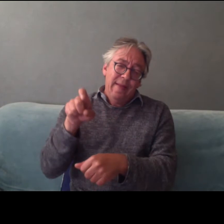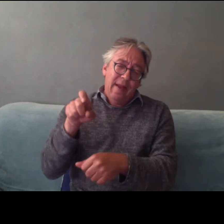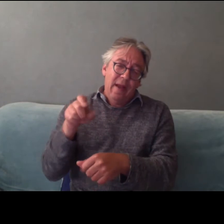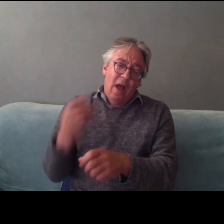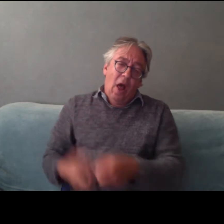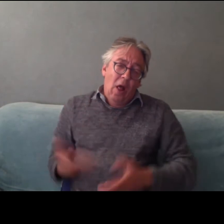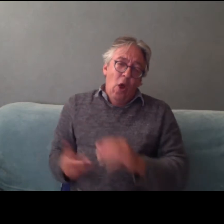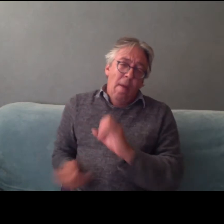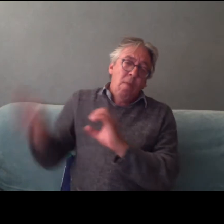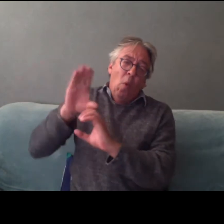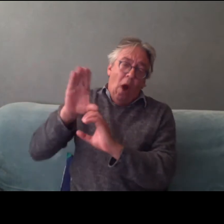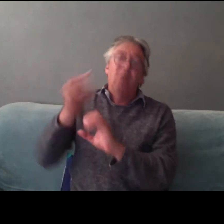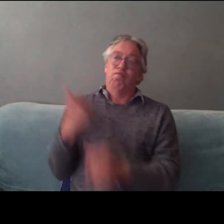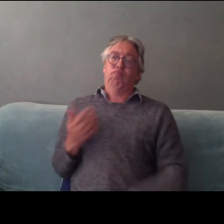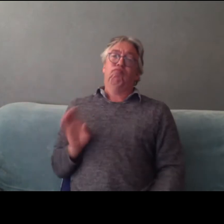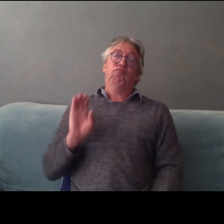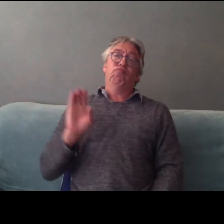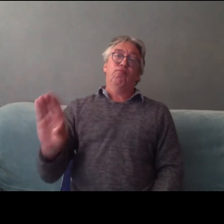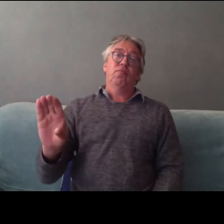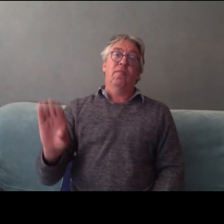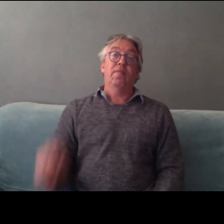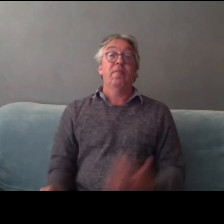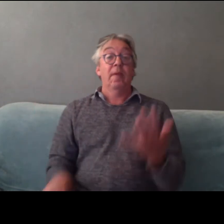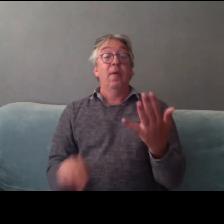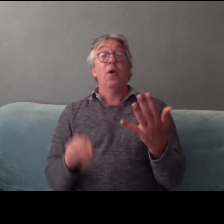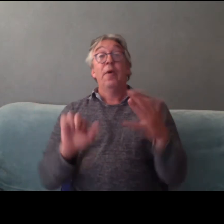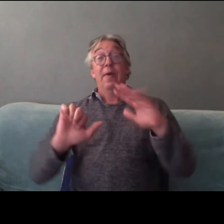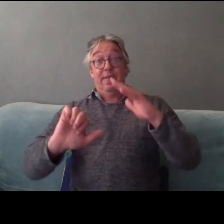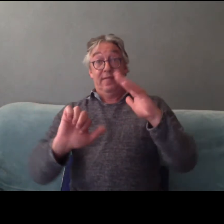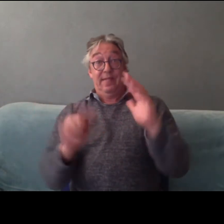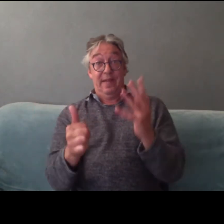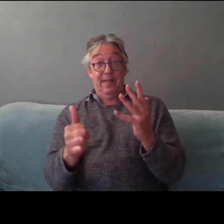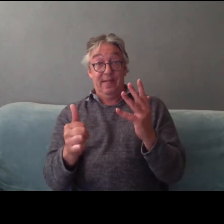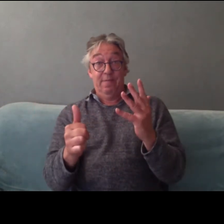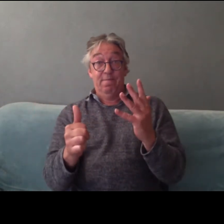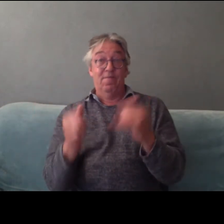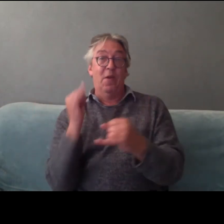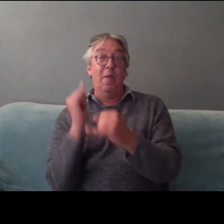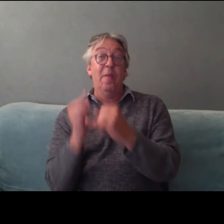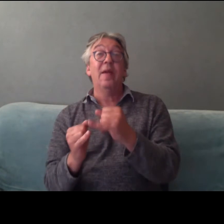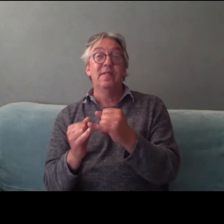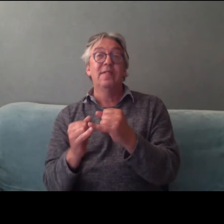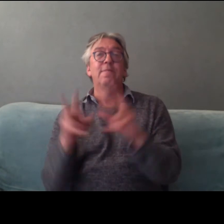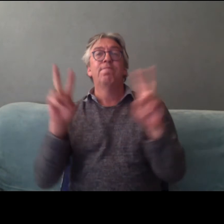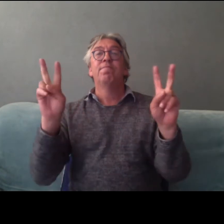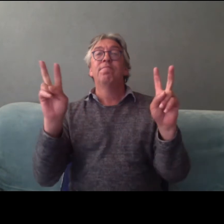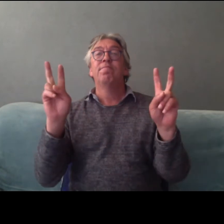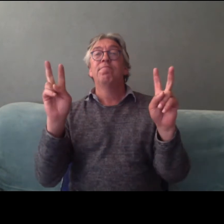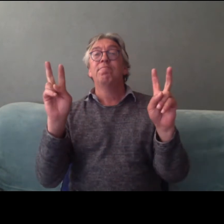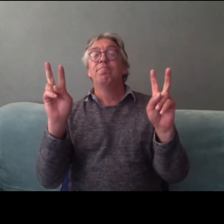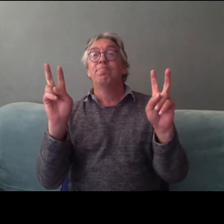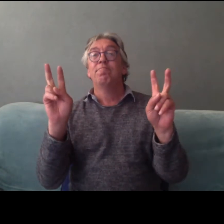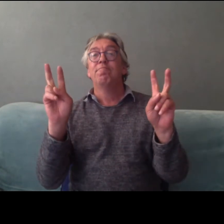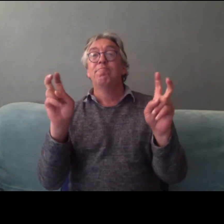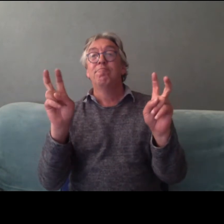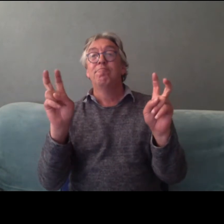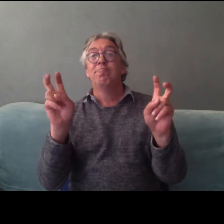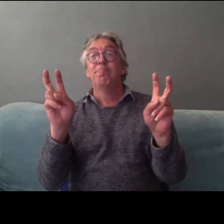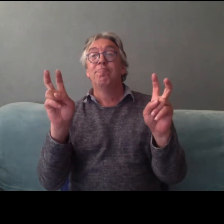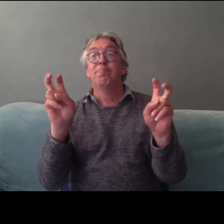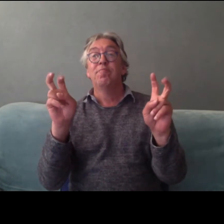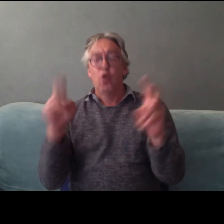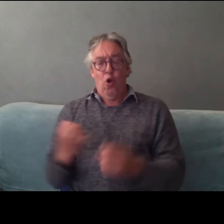type, what we've called a procedural approach, is often a kind of mixture of methods that take place over a time through a process.